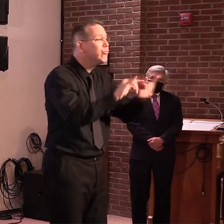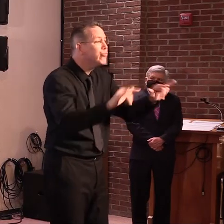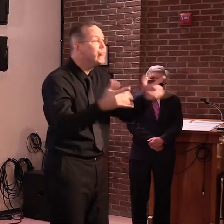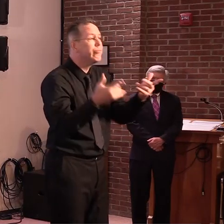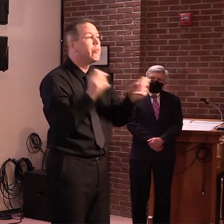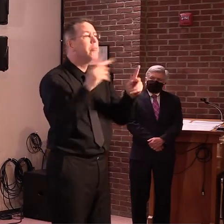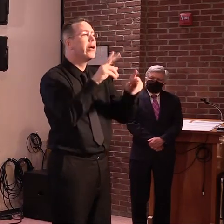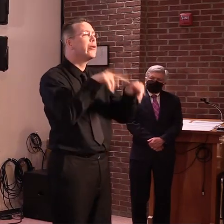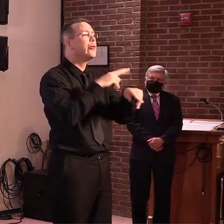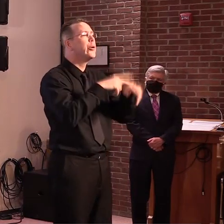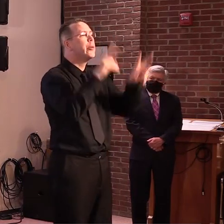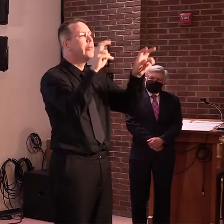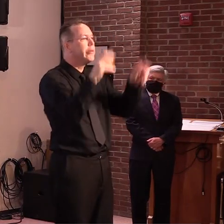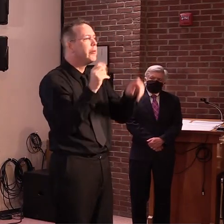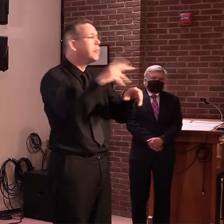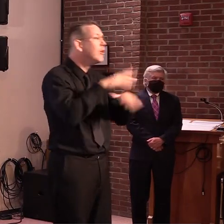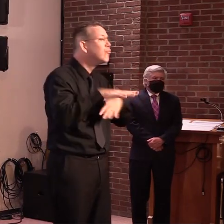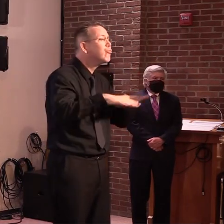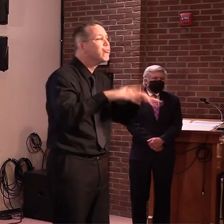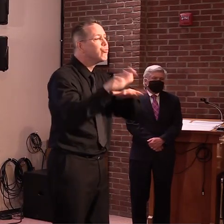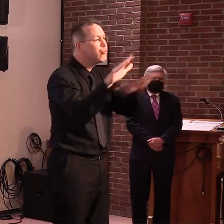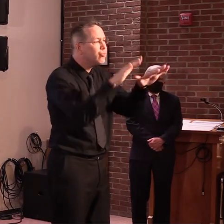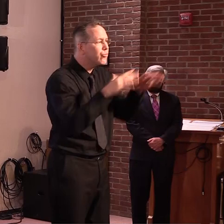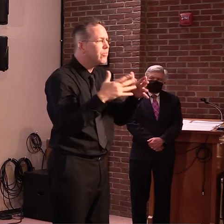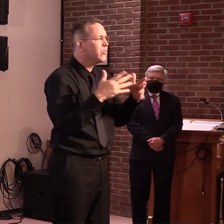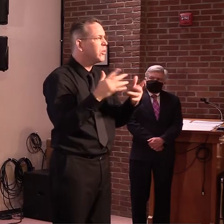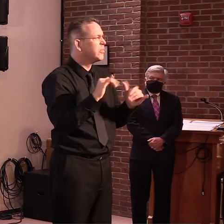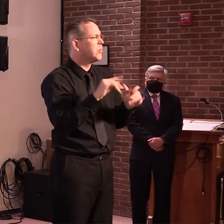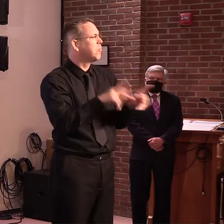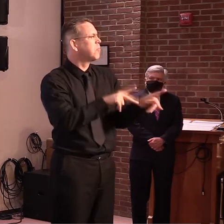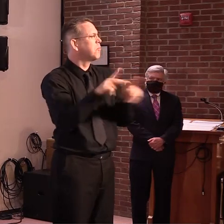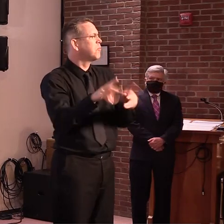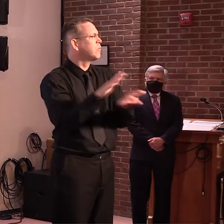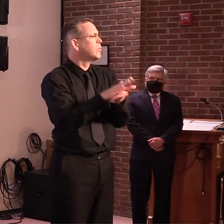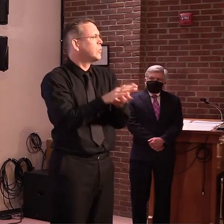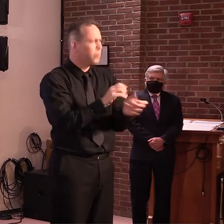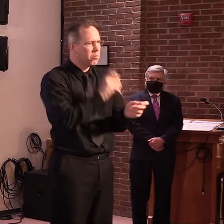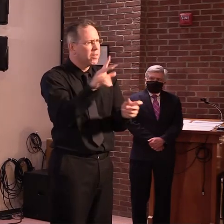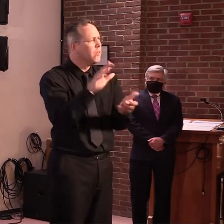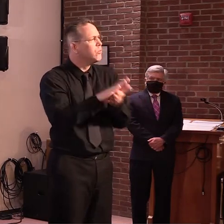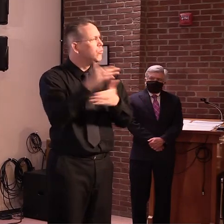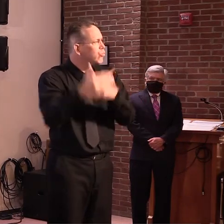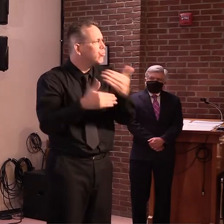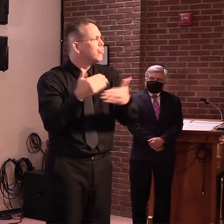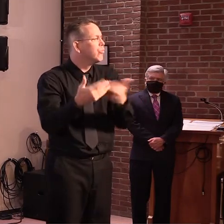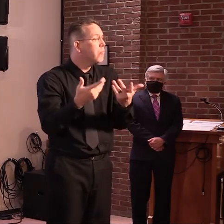same thing we would hope would be true in the school setting. And I do want to emphasize that